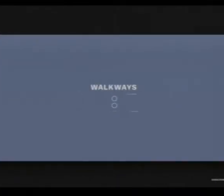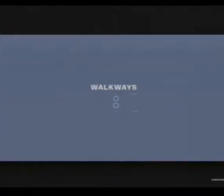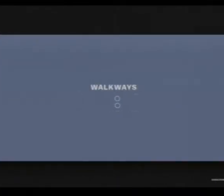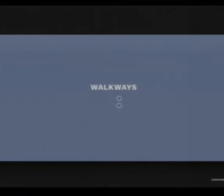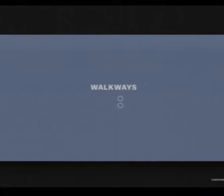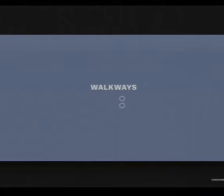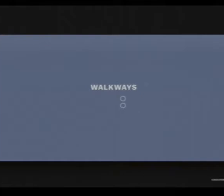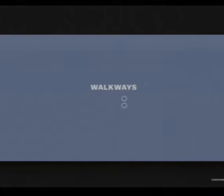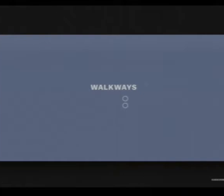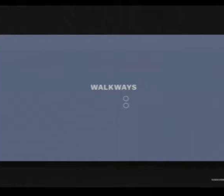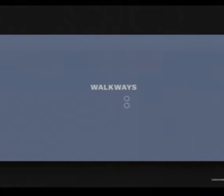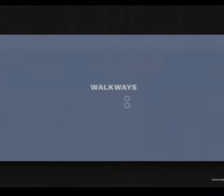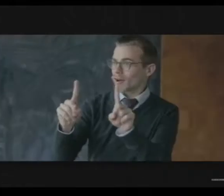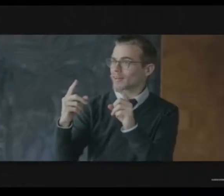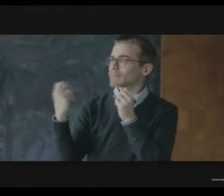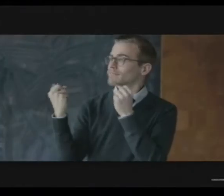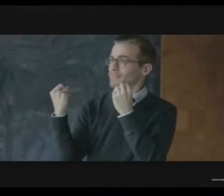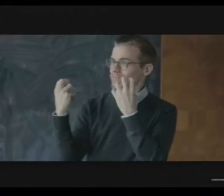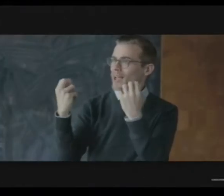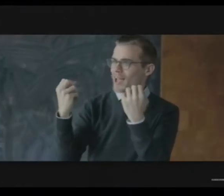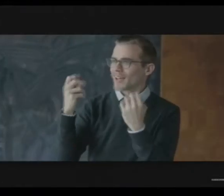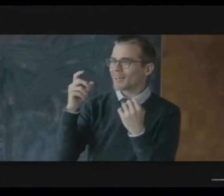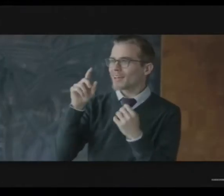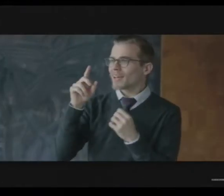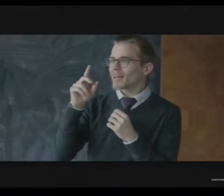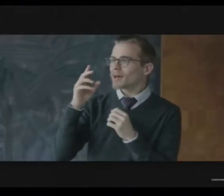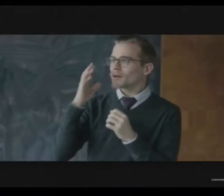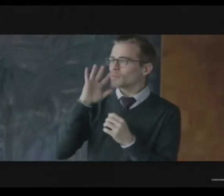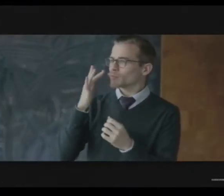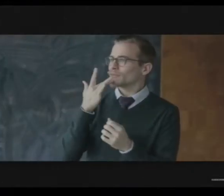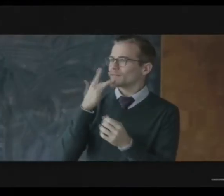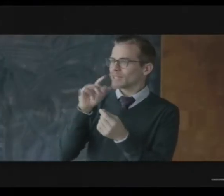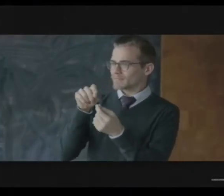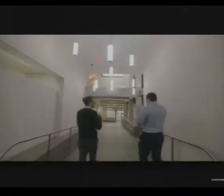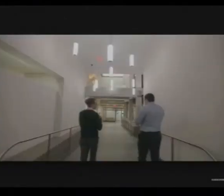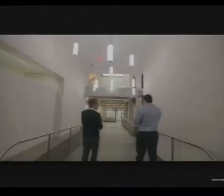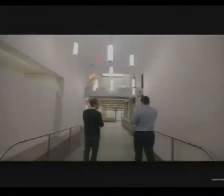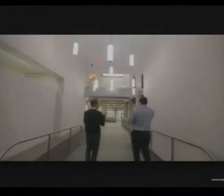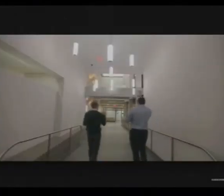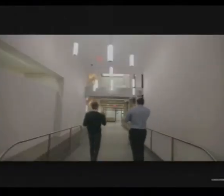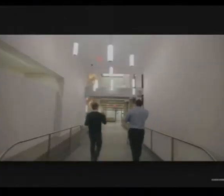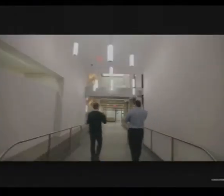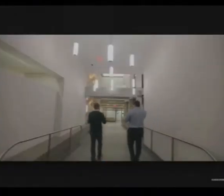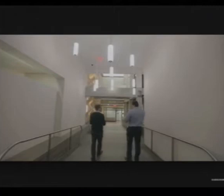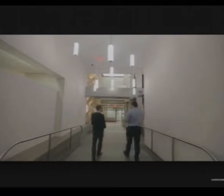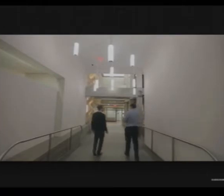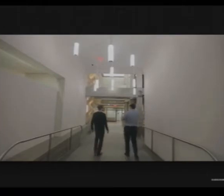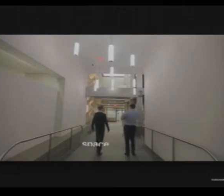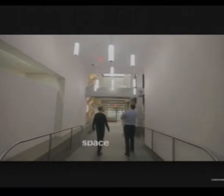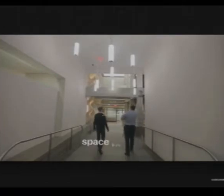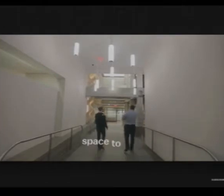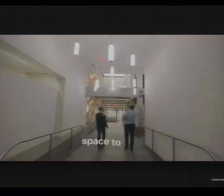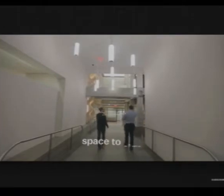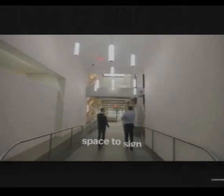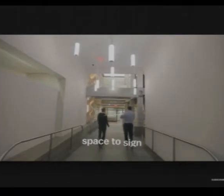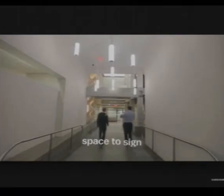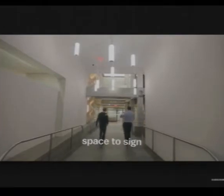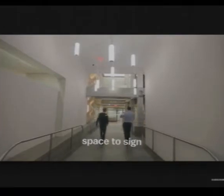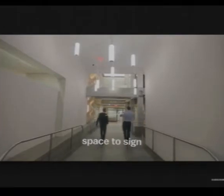In a wider hallway, two people can walk in parallel signing with each other, but we do have specific distance parameters wherein